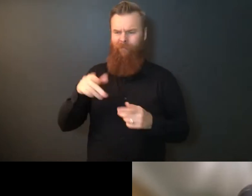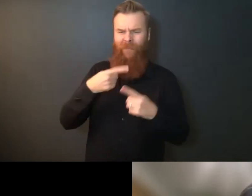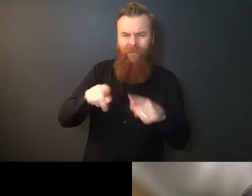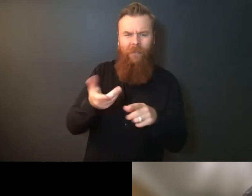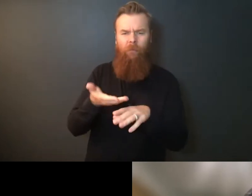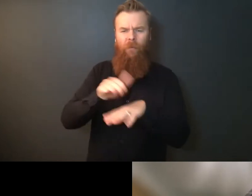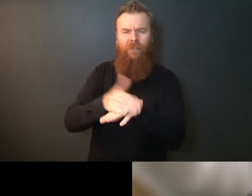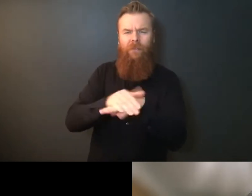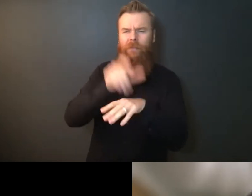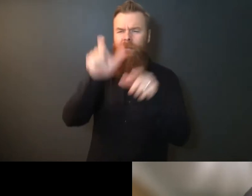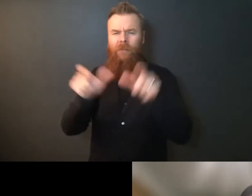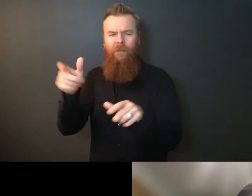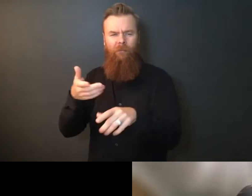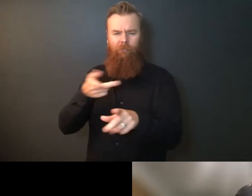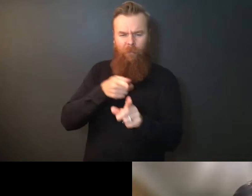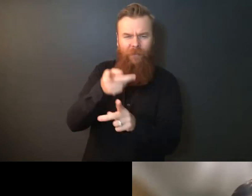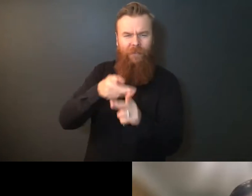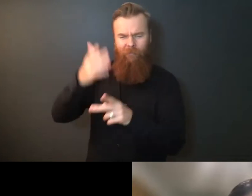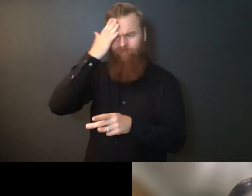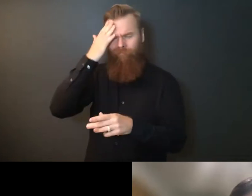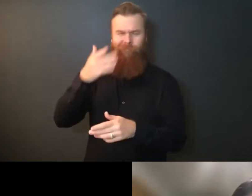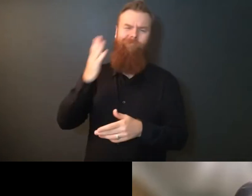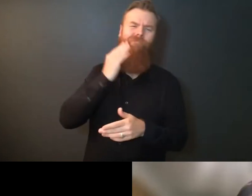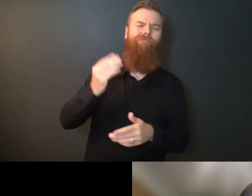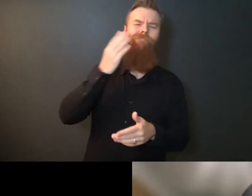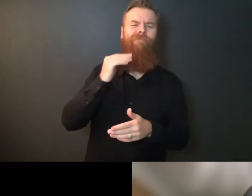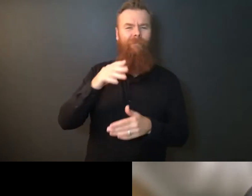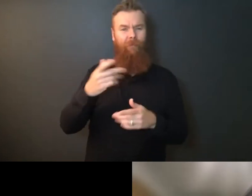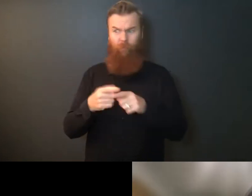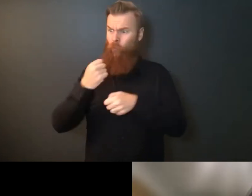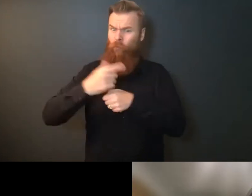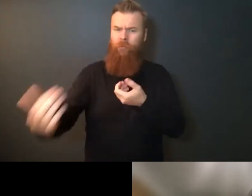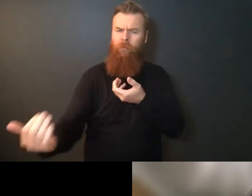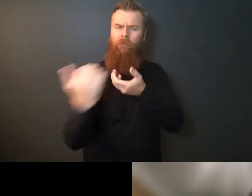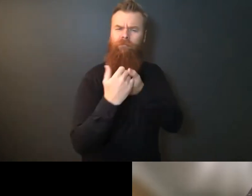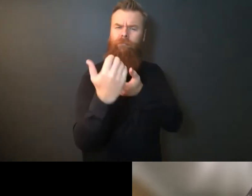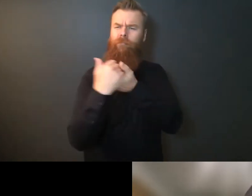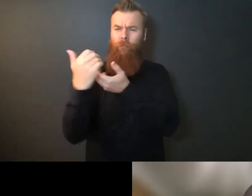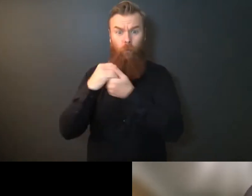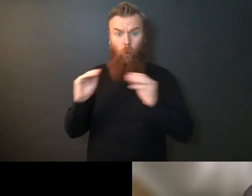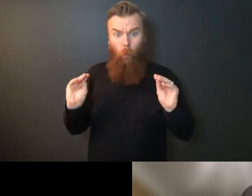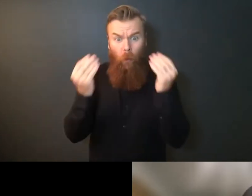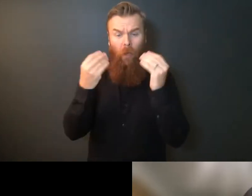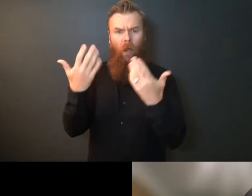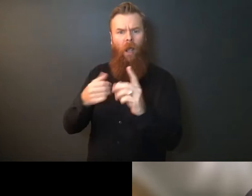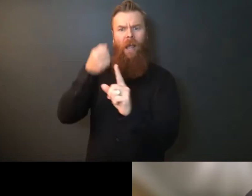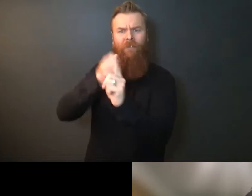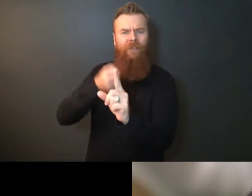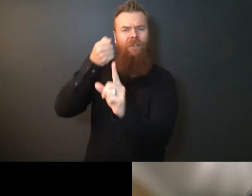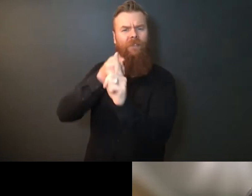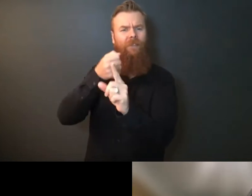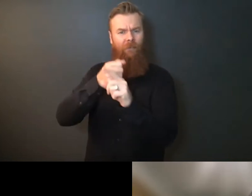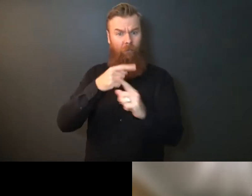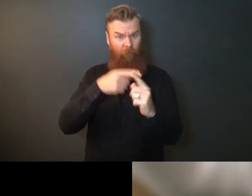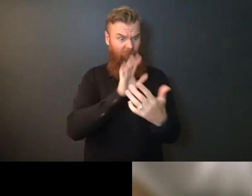inclusion, and youth advocates, who have tools and resources and a host